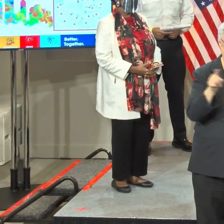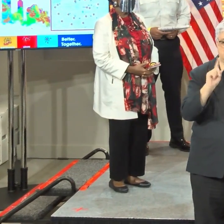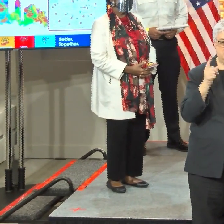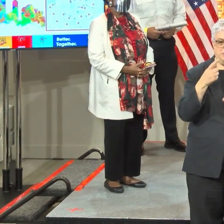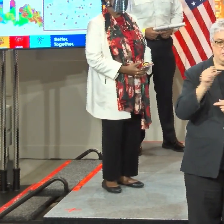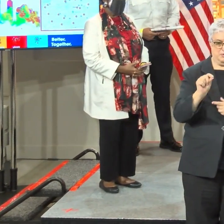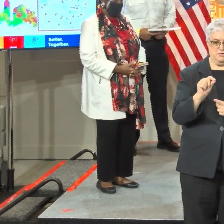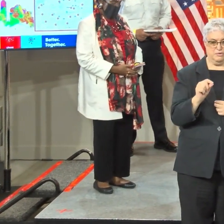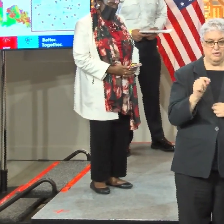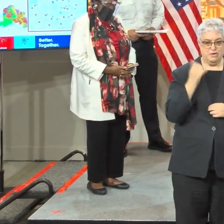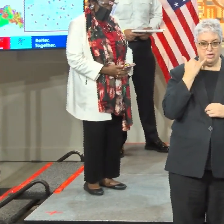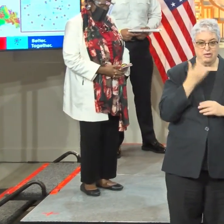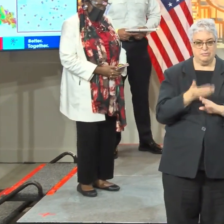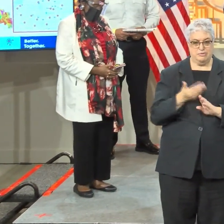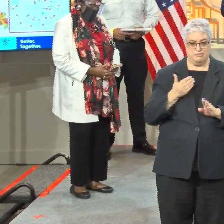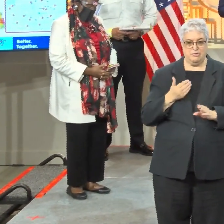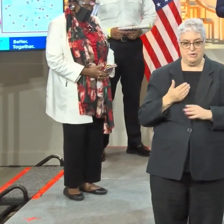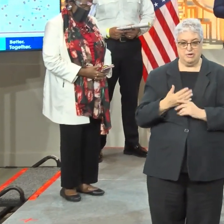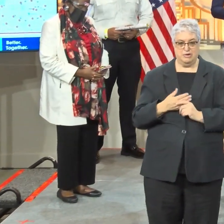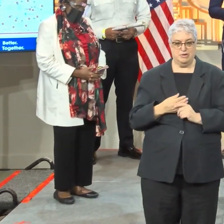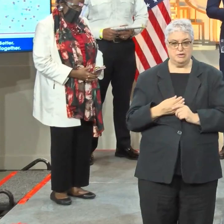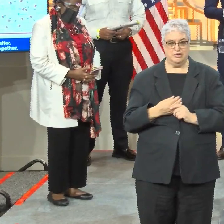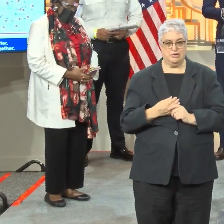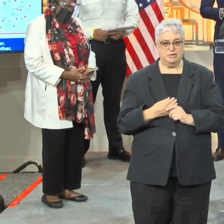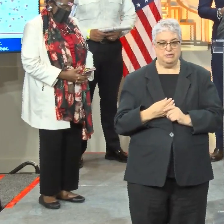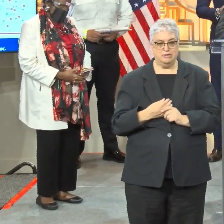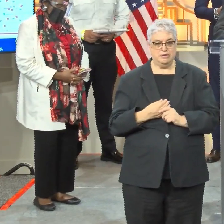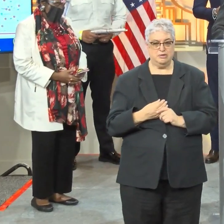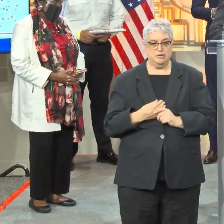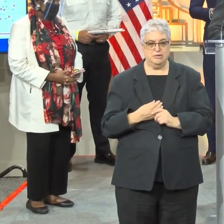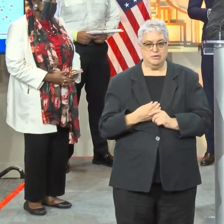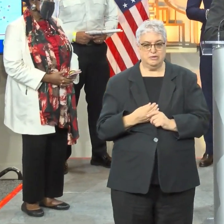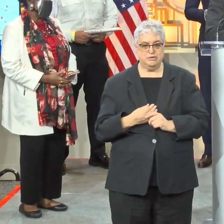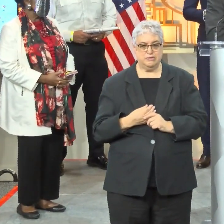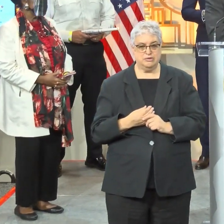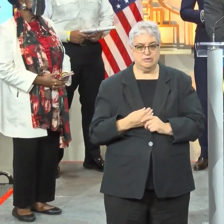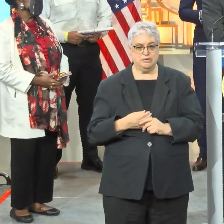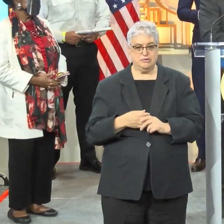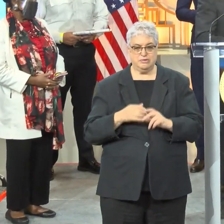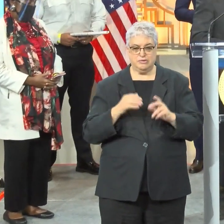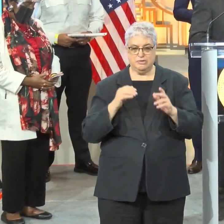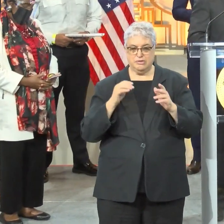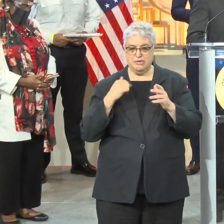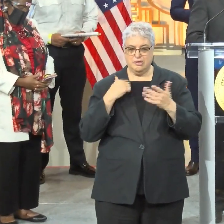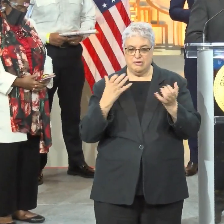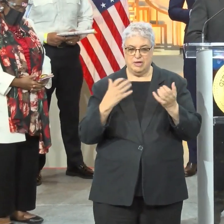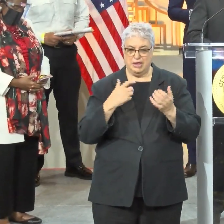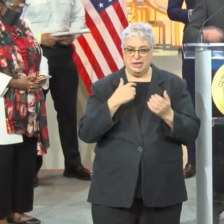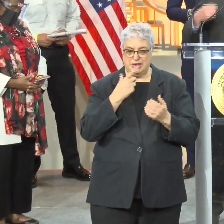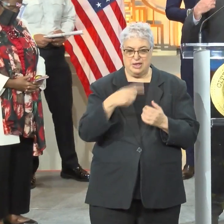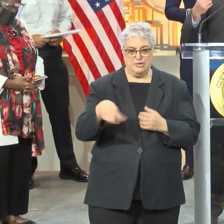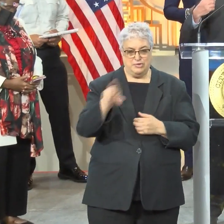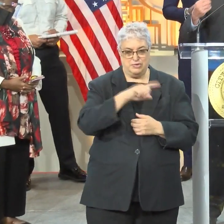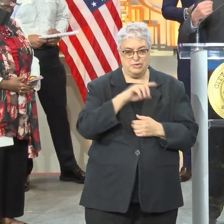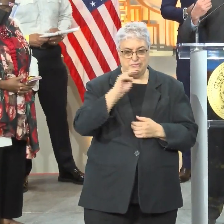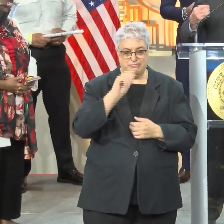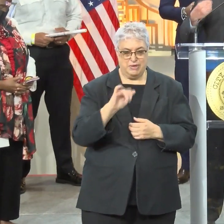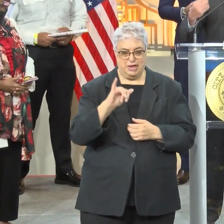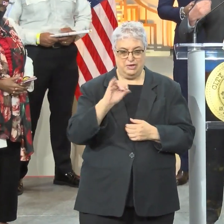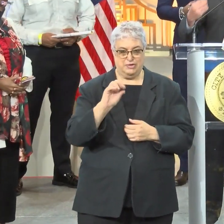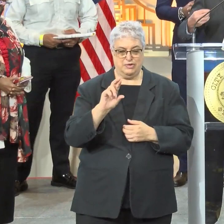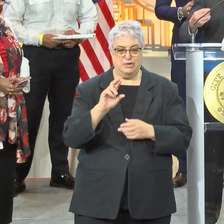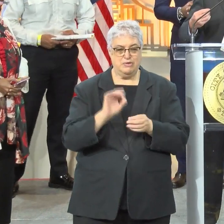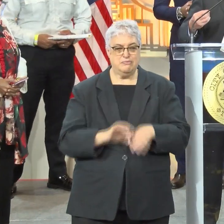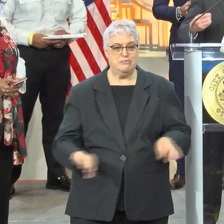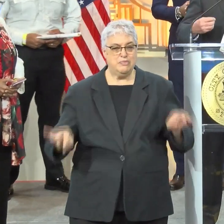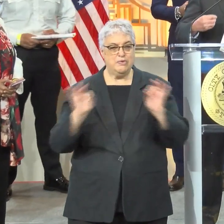to call ahead of time to get the registration for those. And I want to reinforce something that the mayor said and that we've been saying all along. The importance of